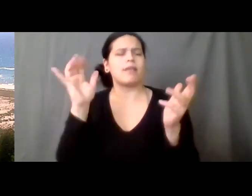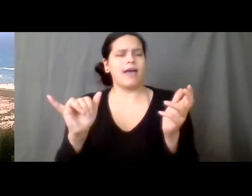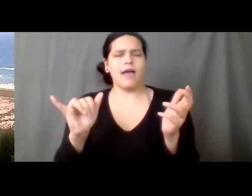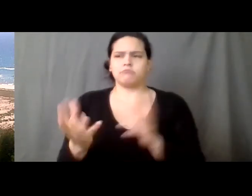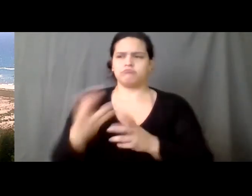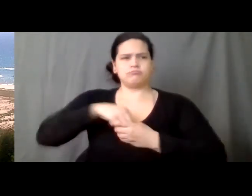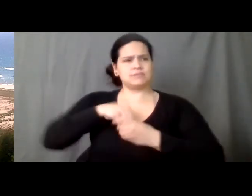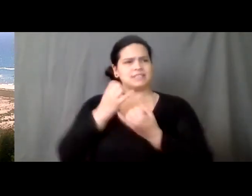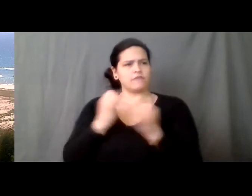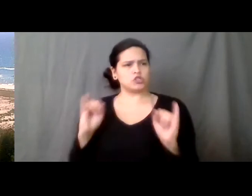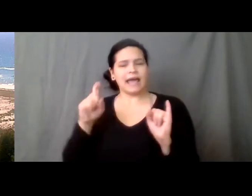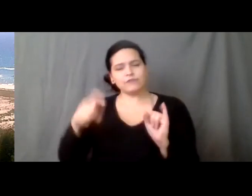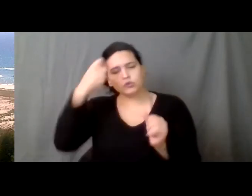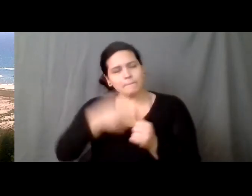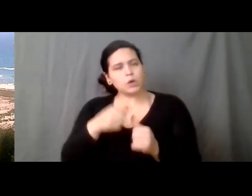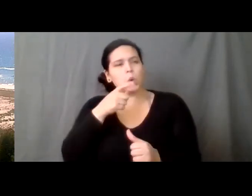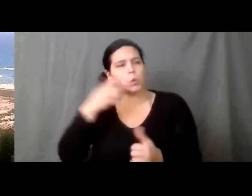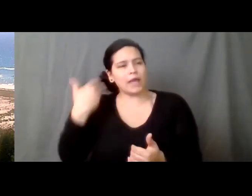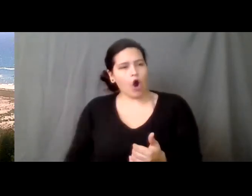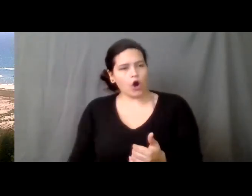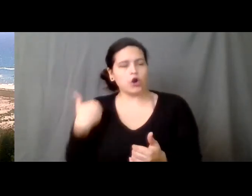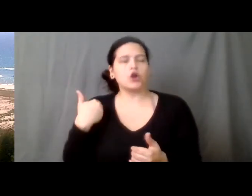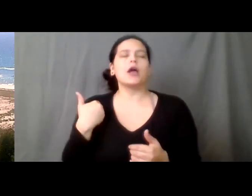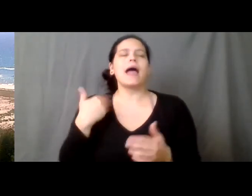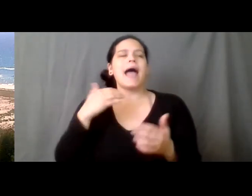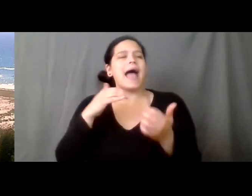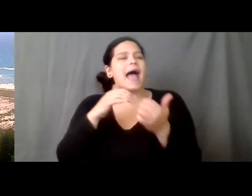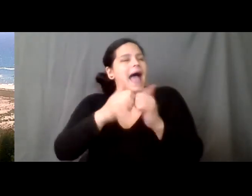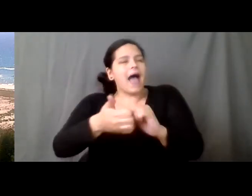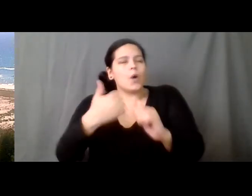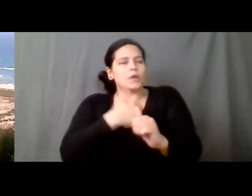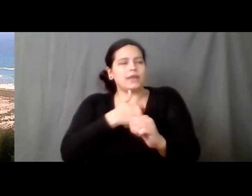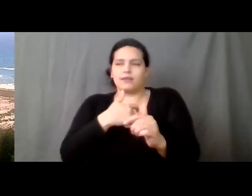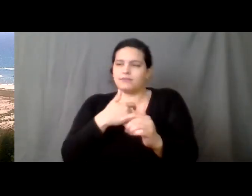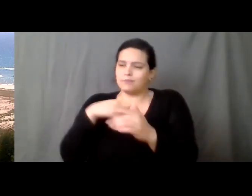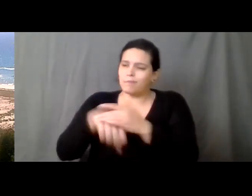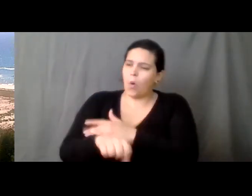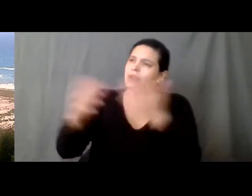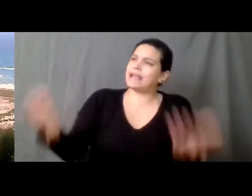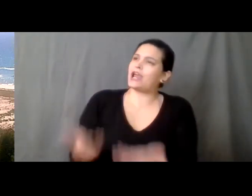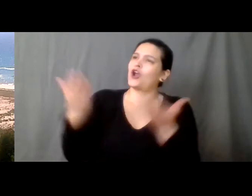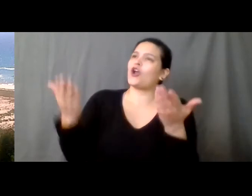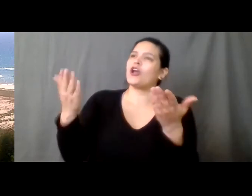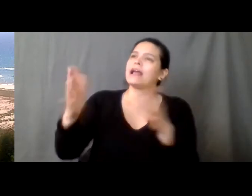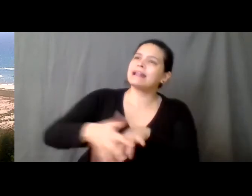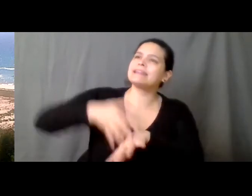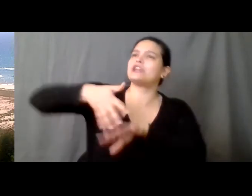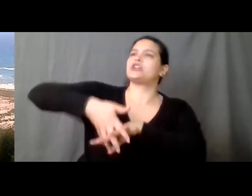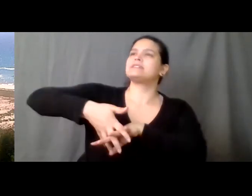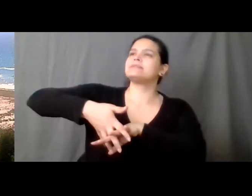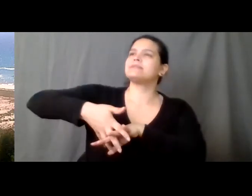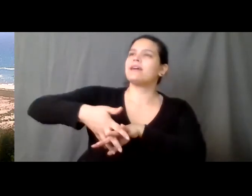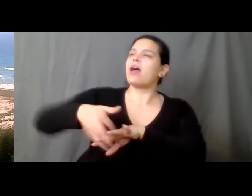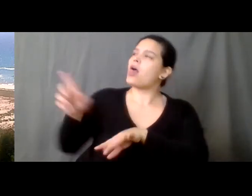are. We have to remember how it is that we came to be here, that it was those ancestors,